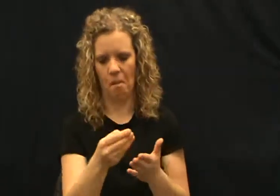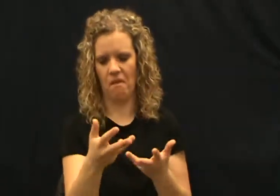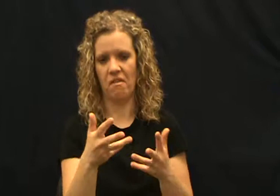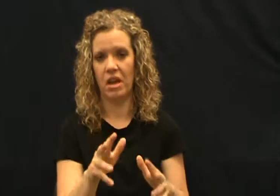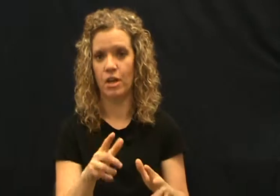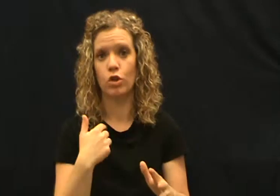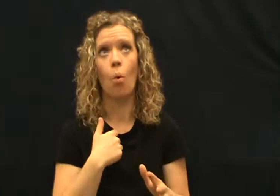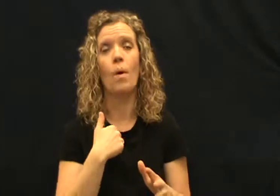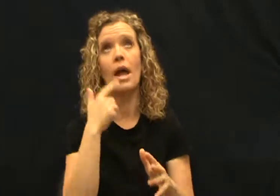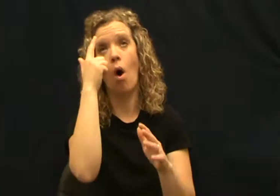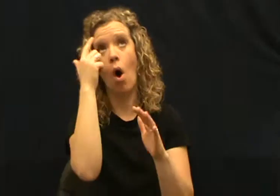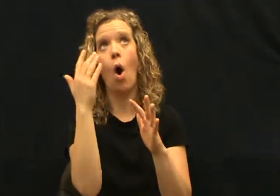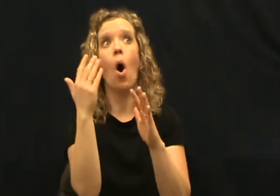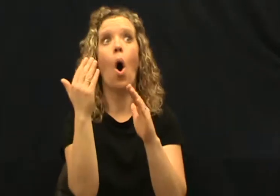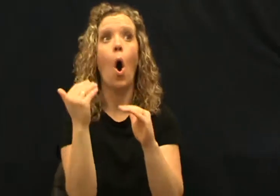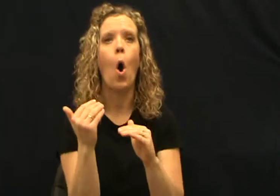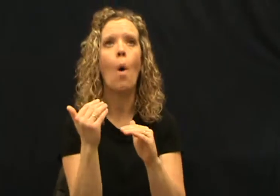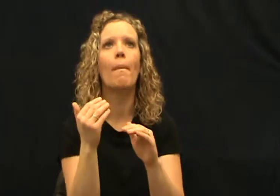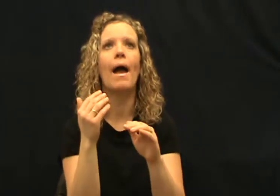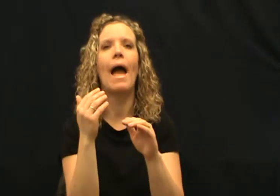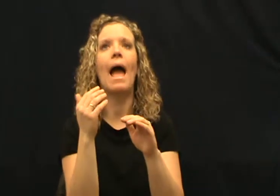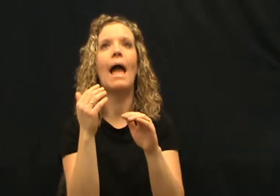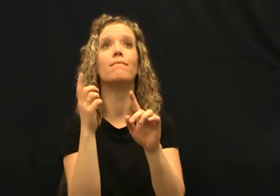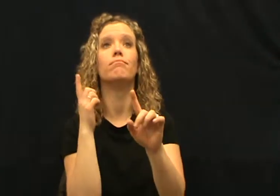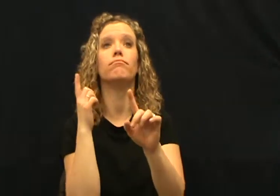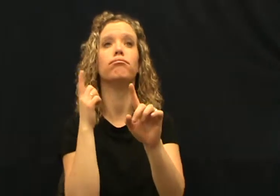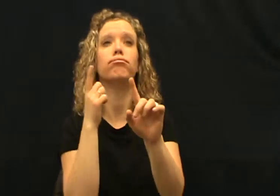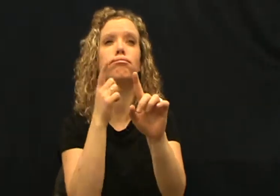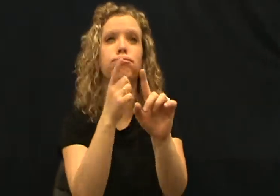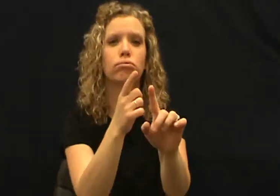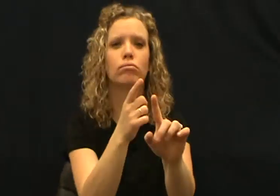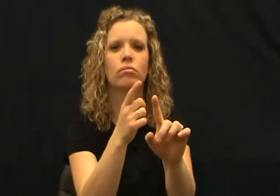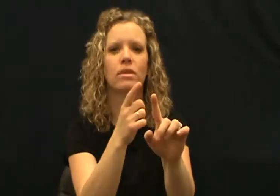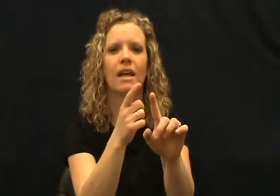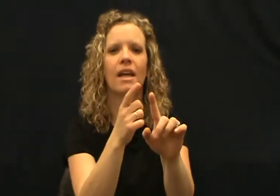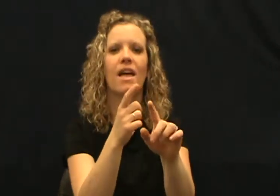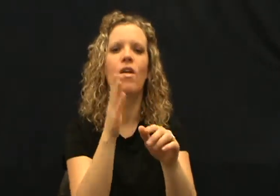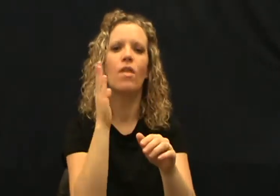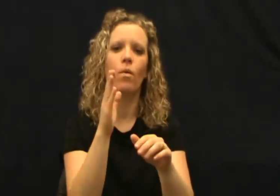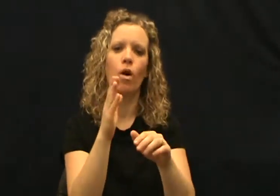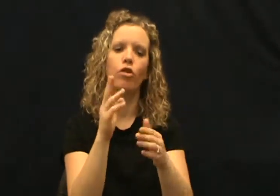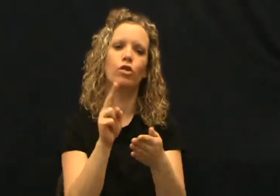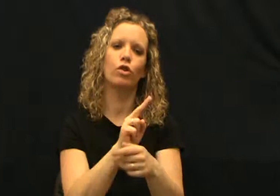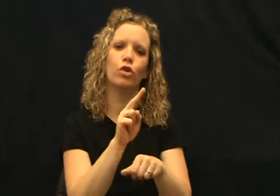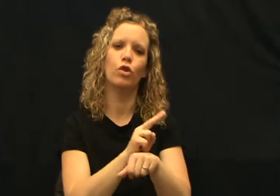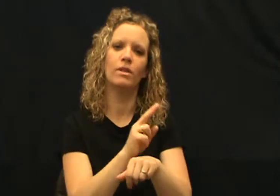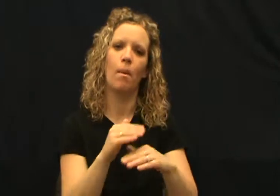and intend that those are going to be used and last more than a year, and so they are